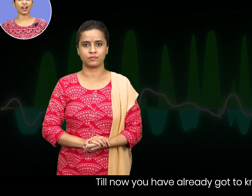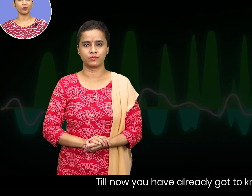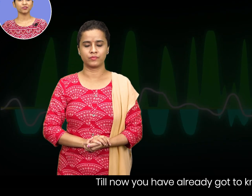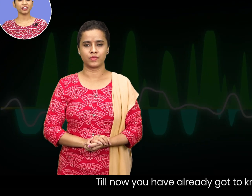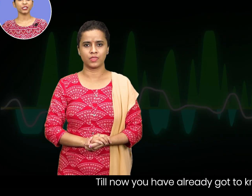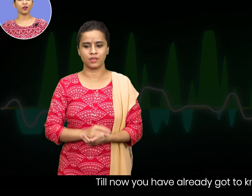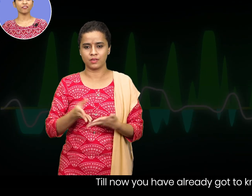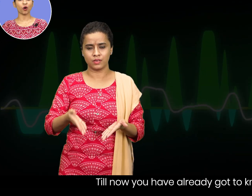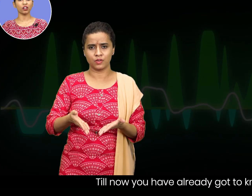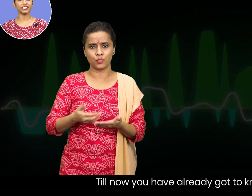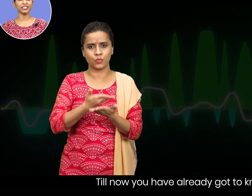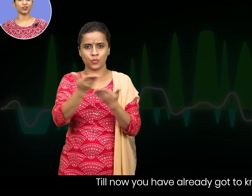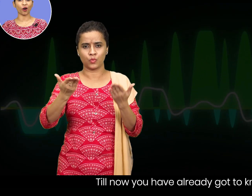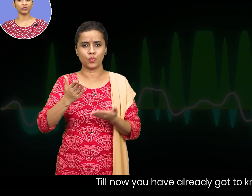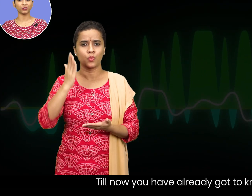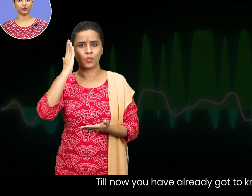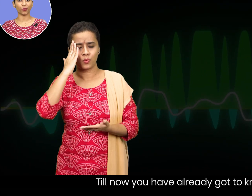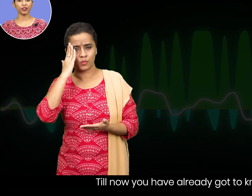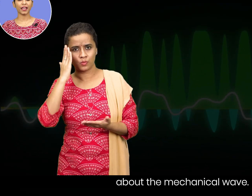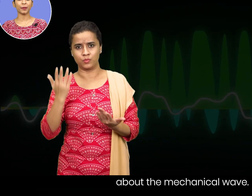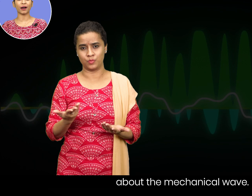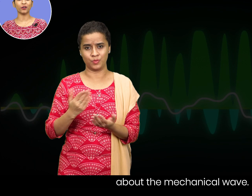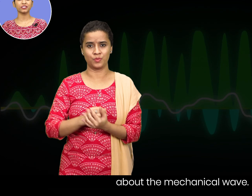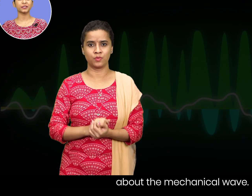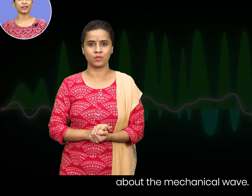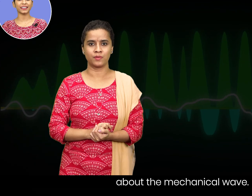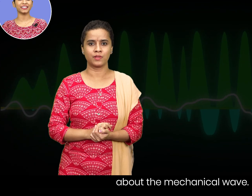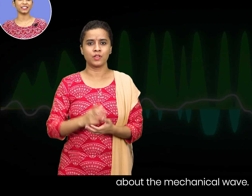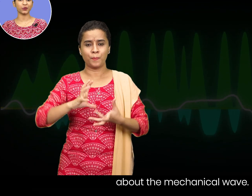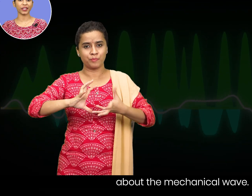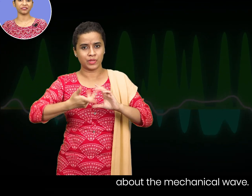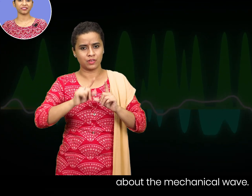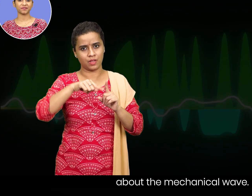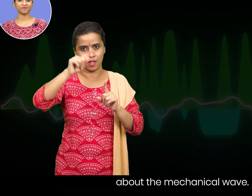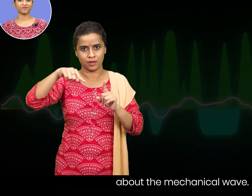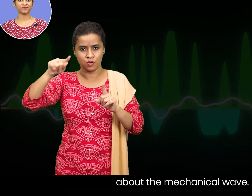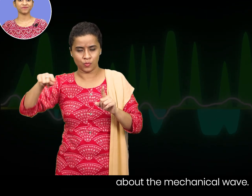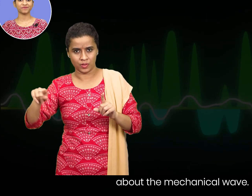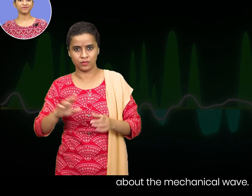Till now, you have already got to know about the mechanical wave.